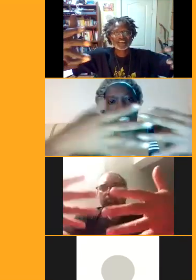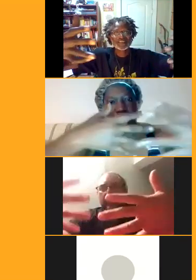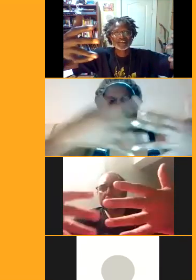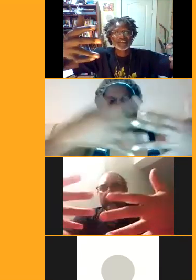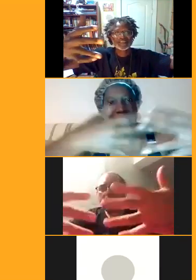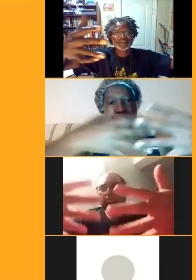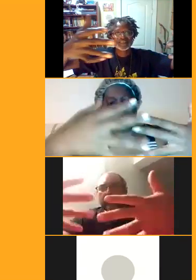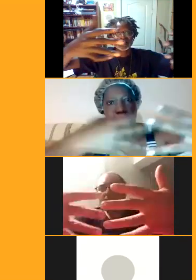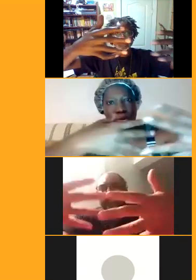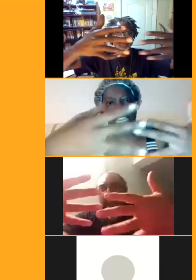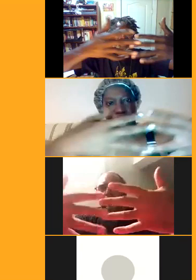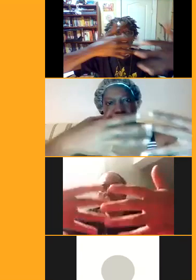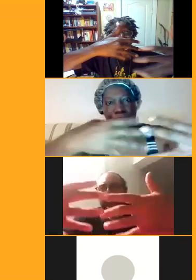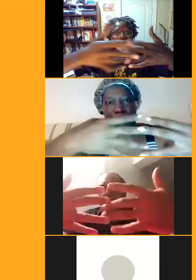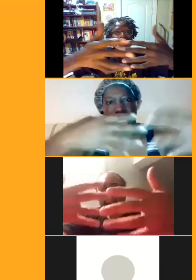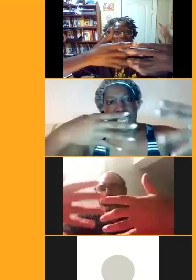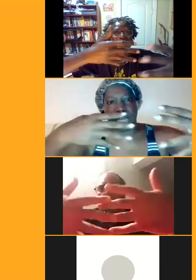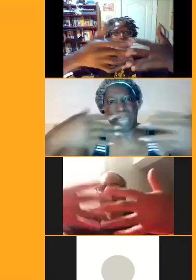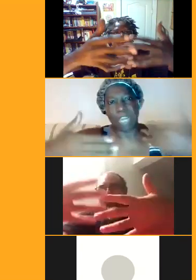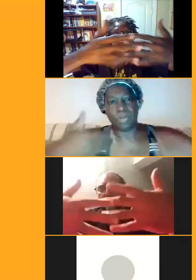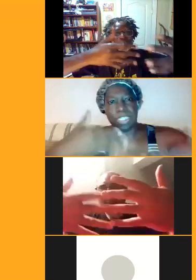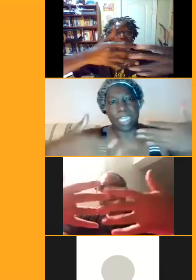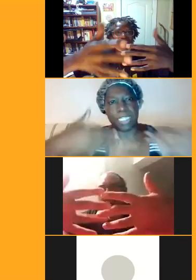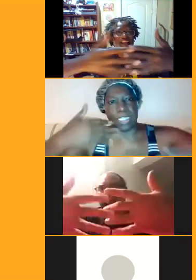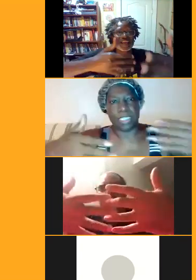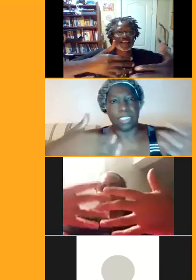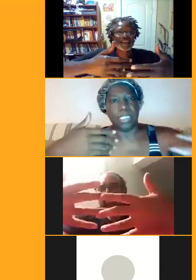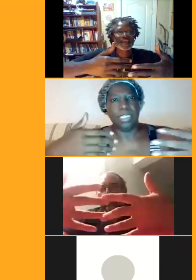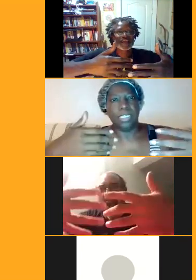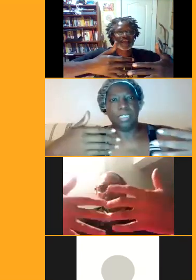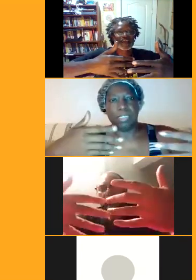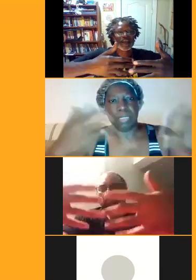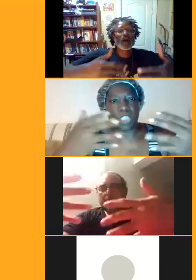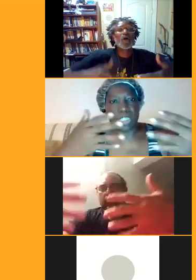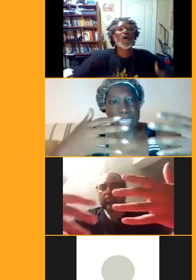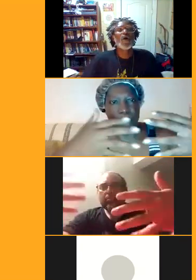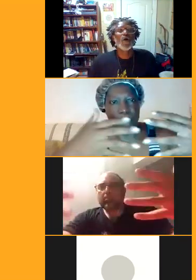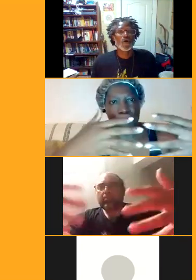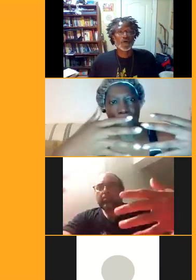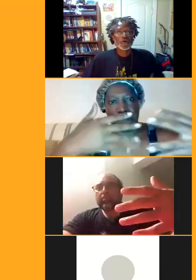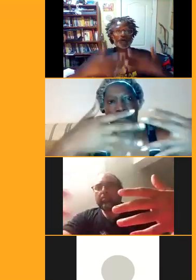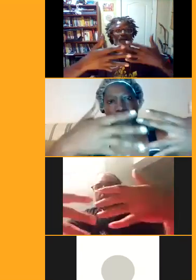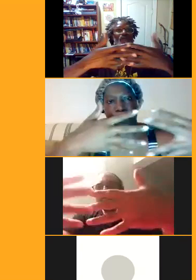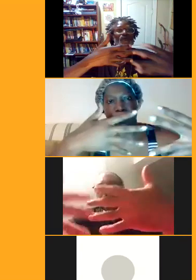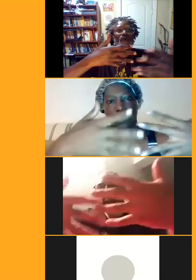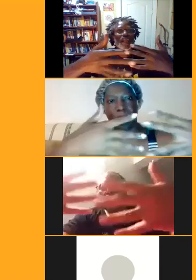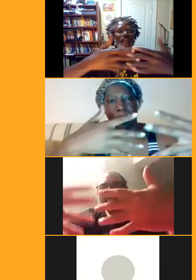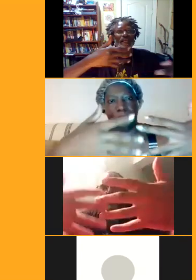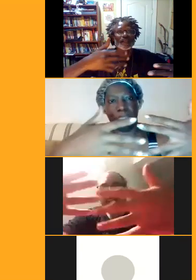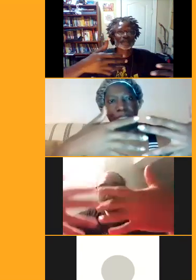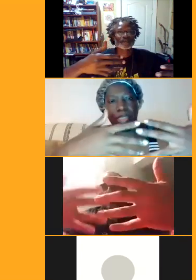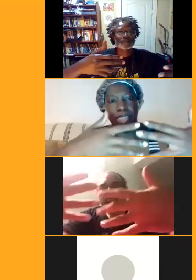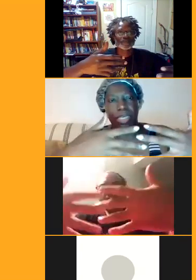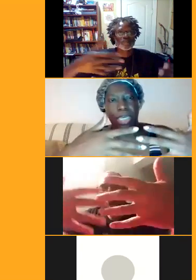fingers touching, like going through each other, and matter is like this. It's almost the same.